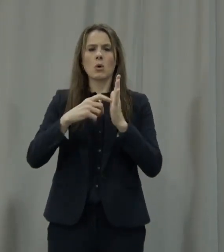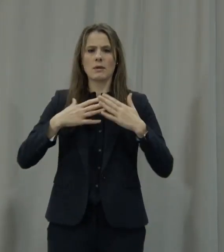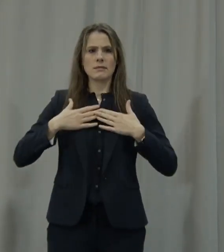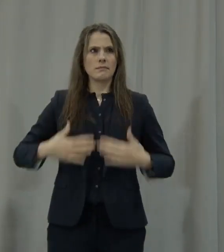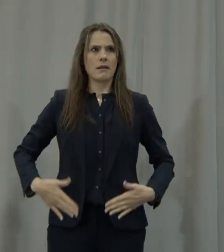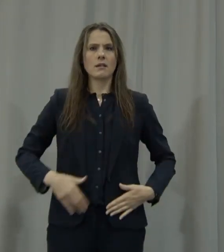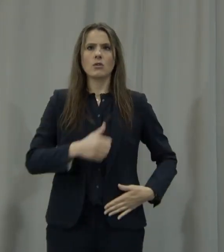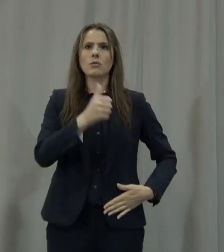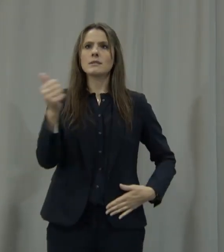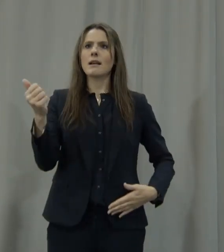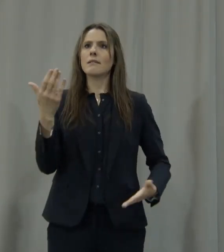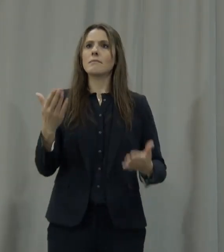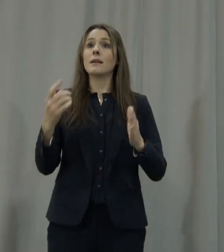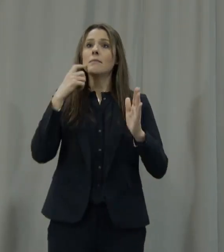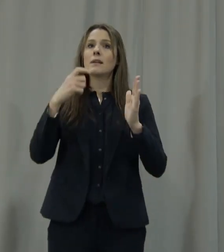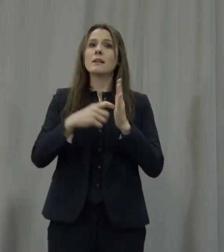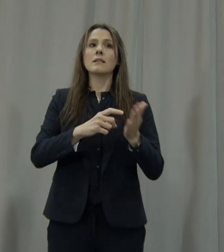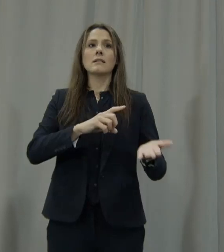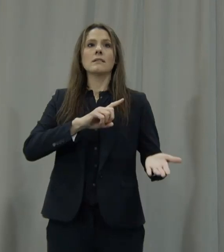Maybe your heartbeat,